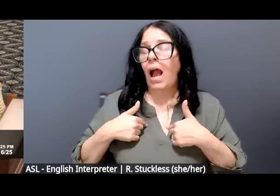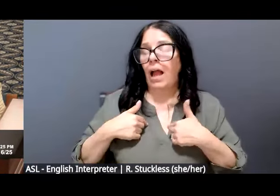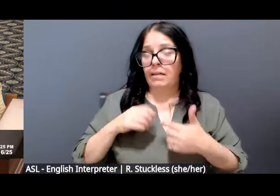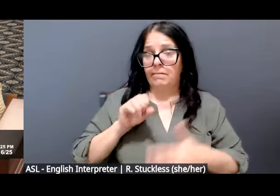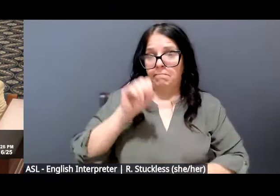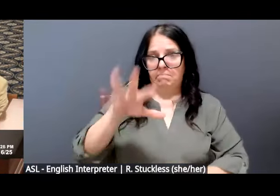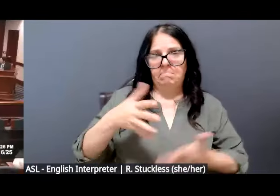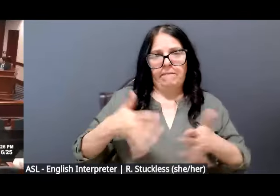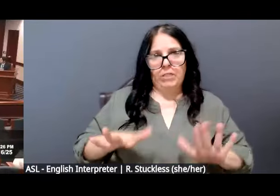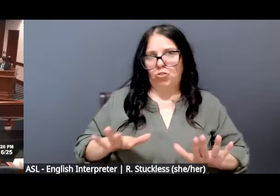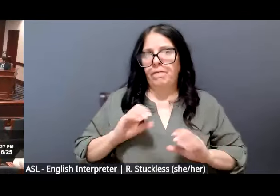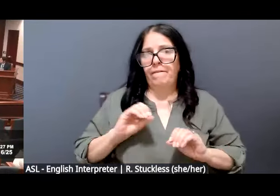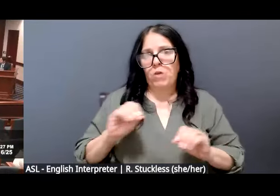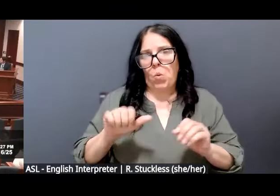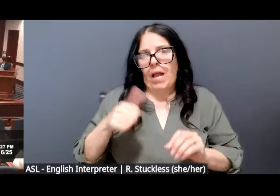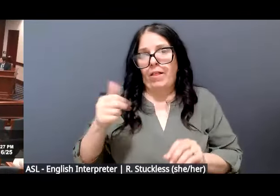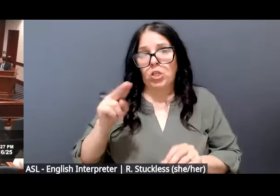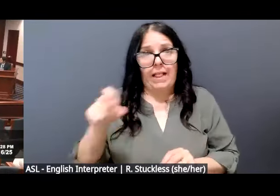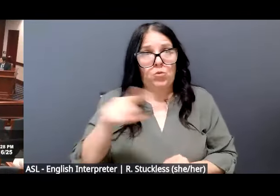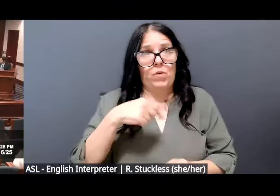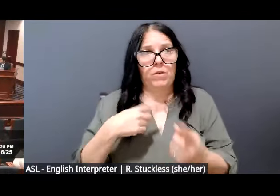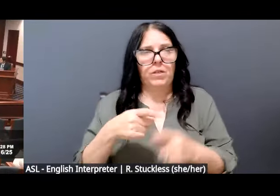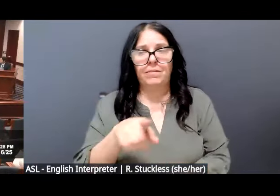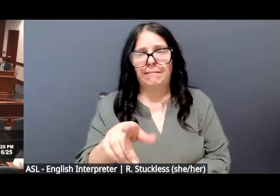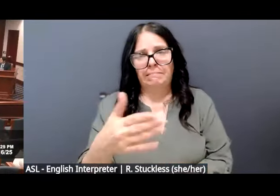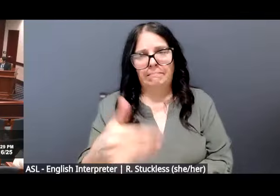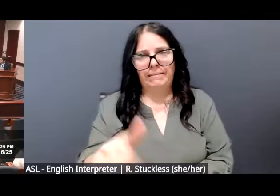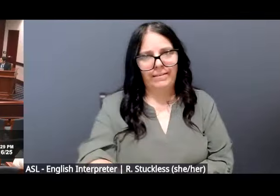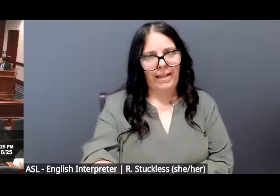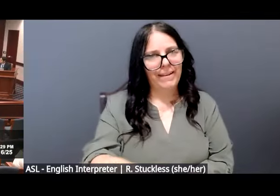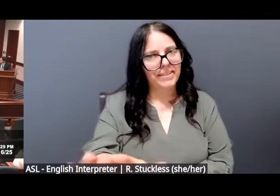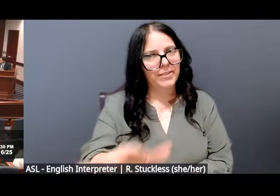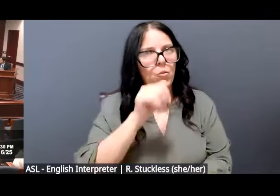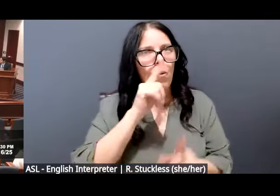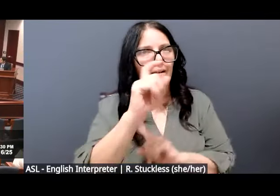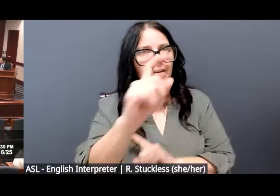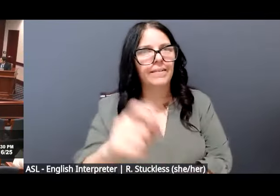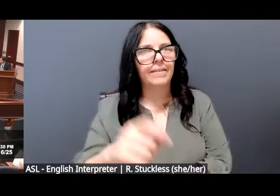Thank you. Don't wander too far. You don't want to help us anymore?